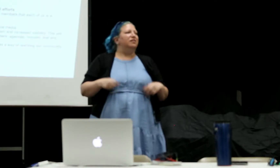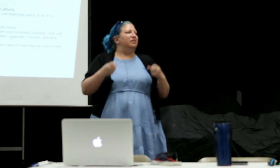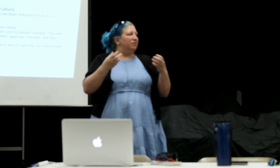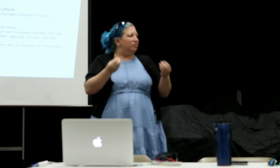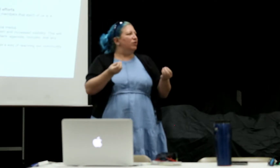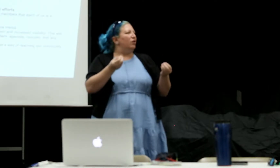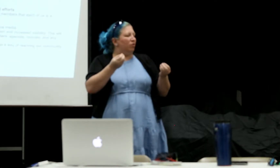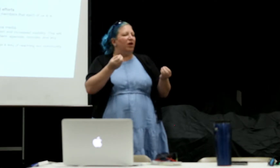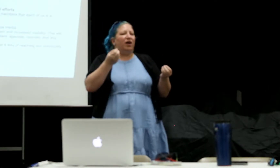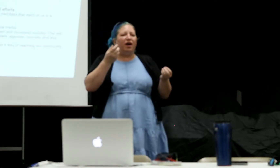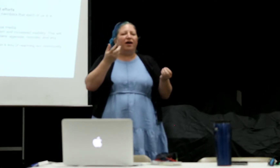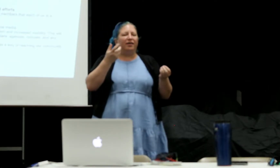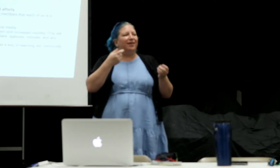hearing kids.